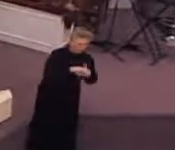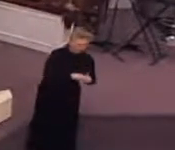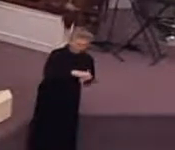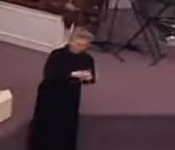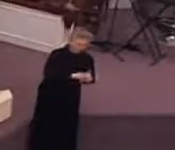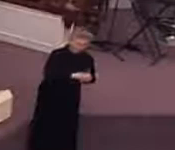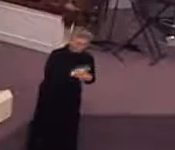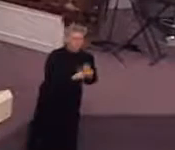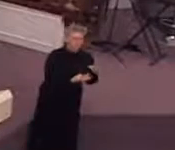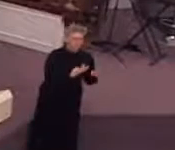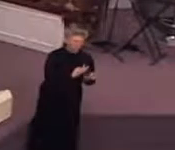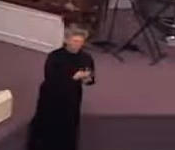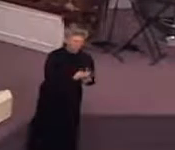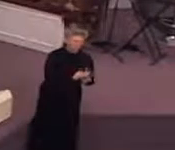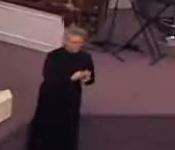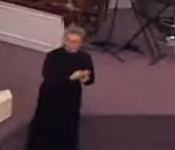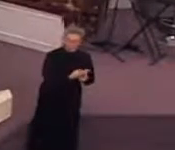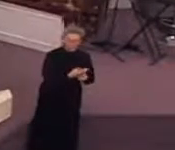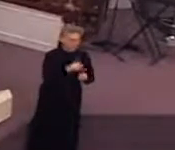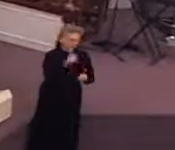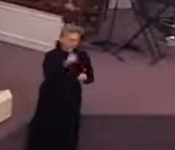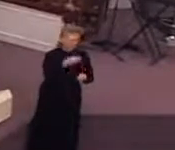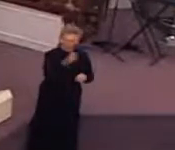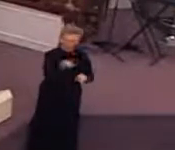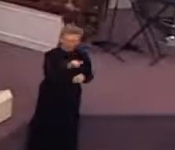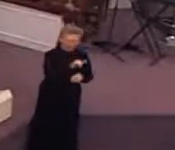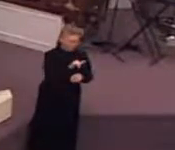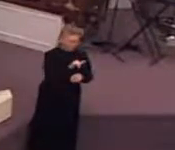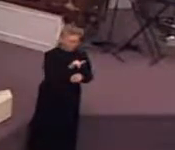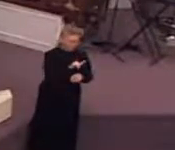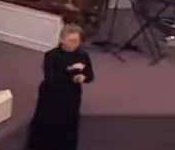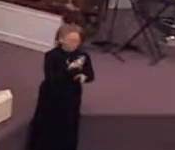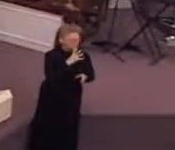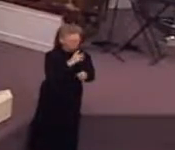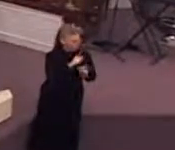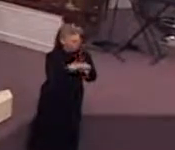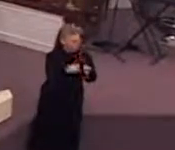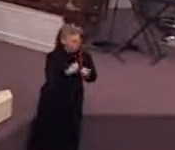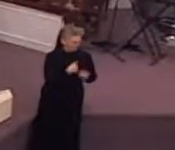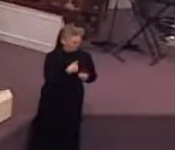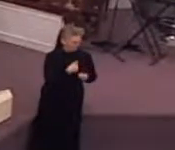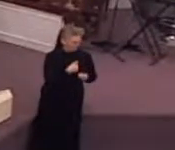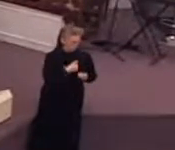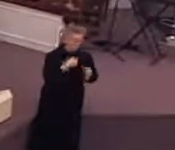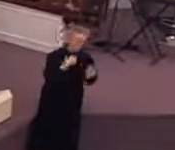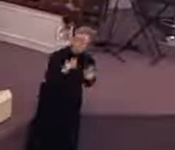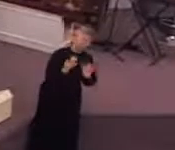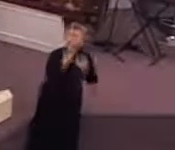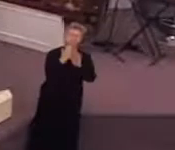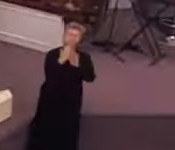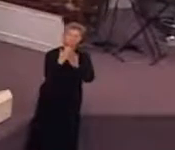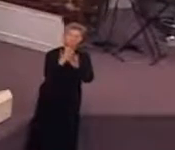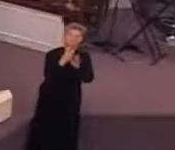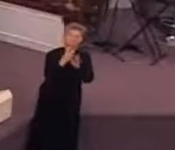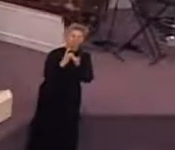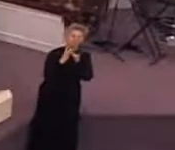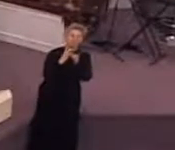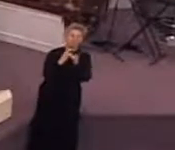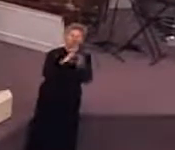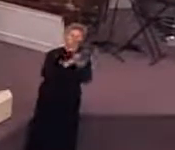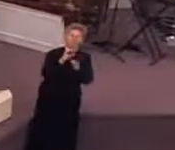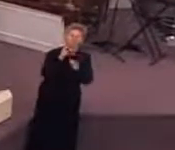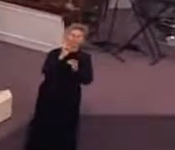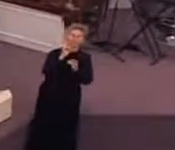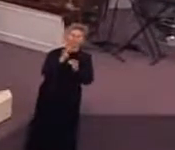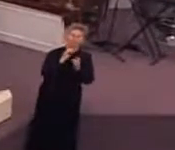carnality, worldliness, ungodliness. I'm talking about us having an encounter in the Holy Ghost, amen,